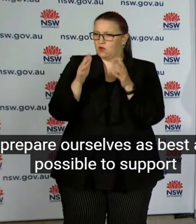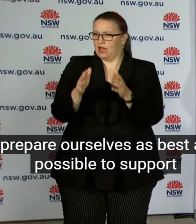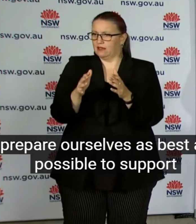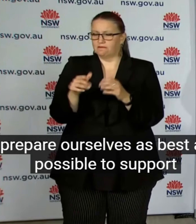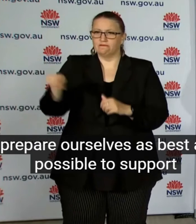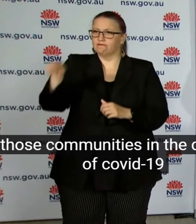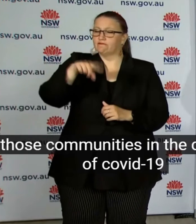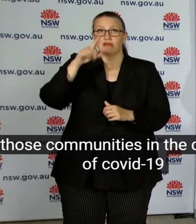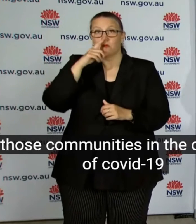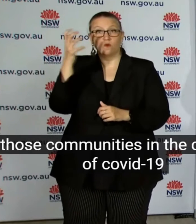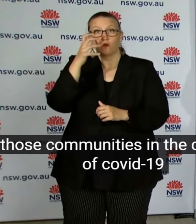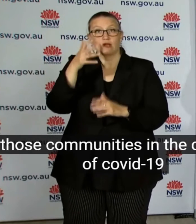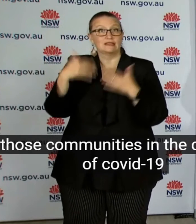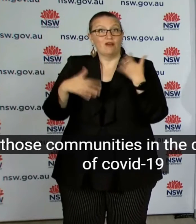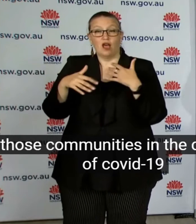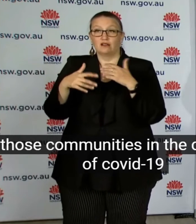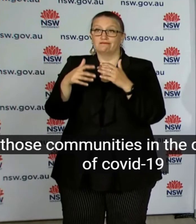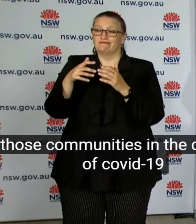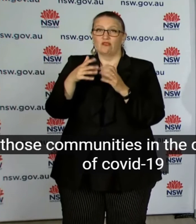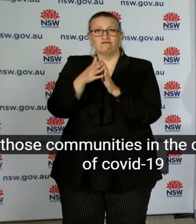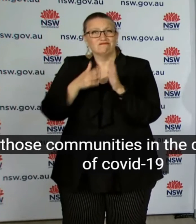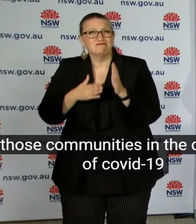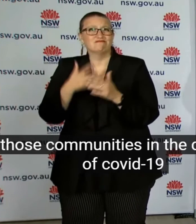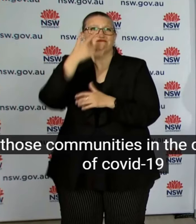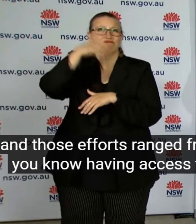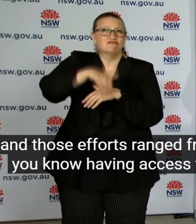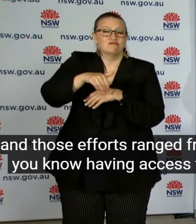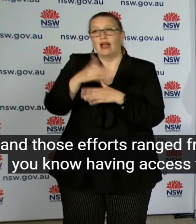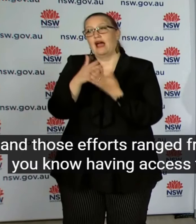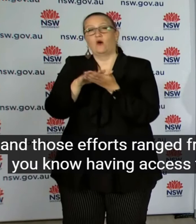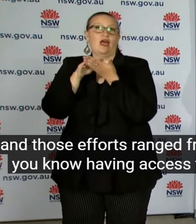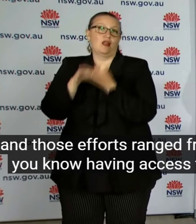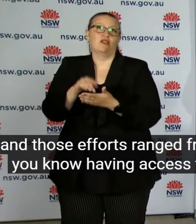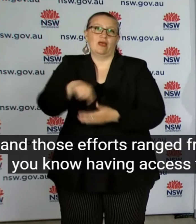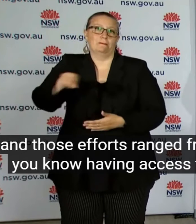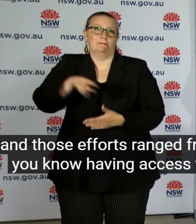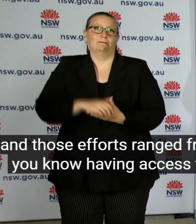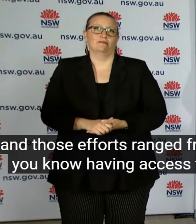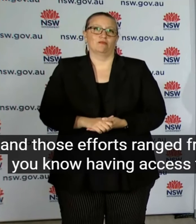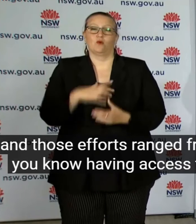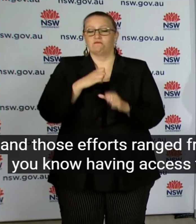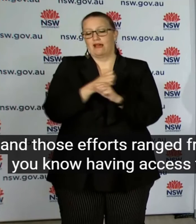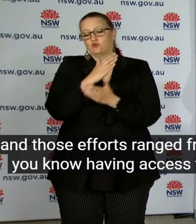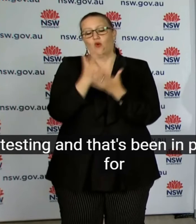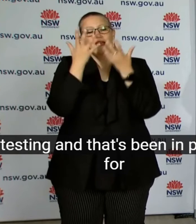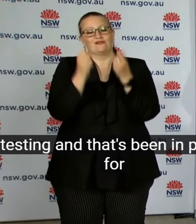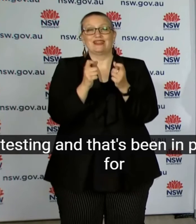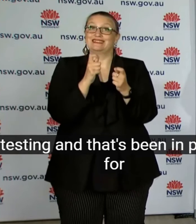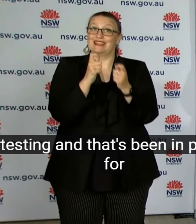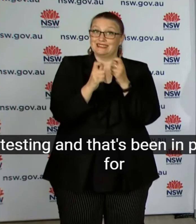the context of COVID-19. And those efforts range from, having access to testing, and that's been in place for,